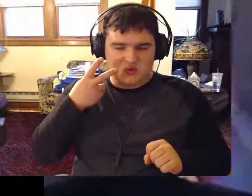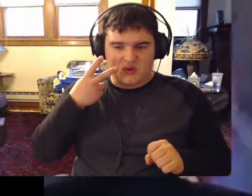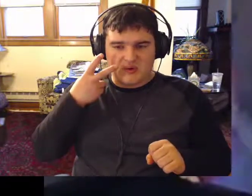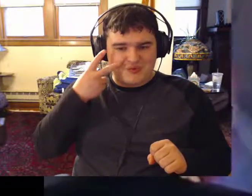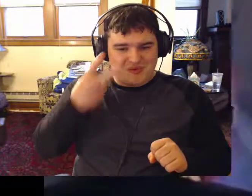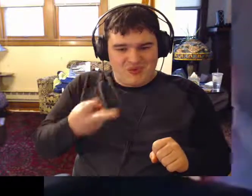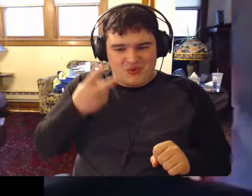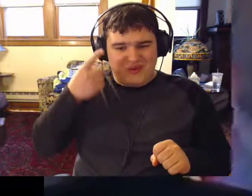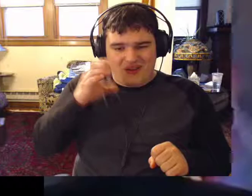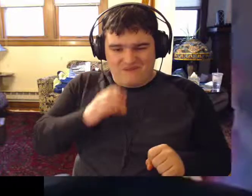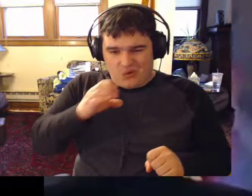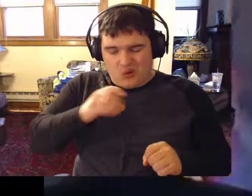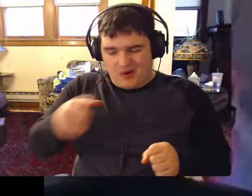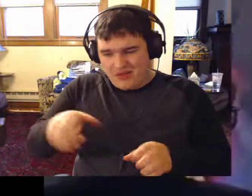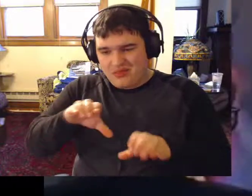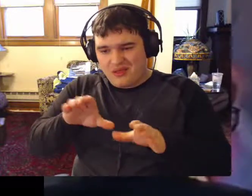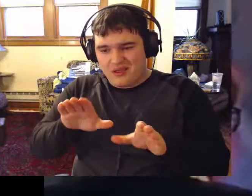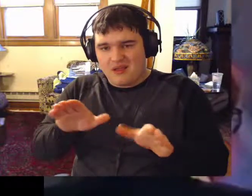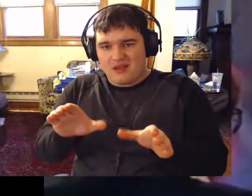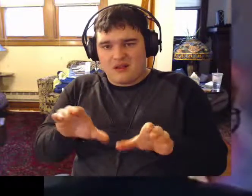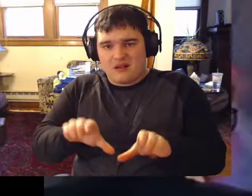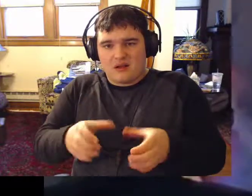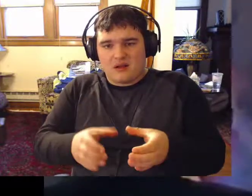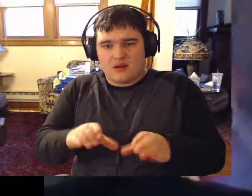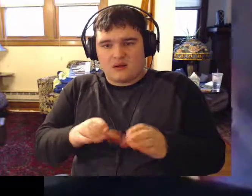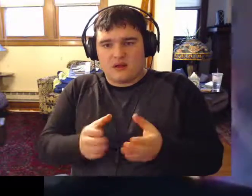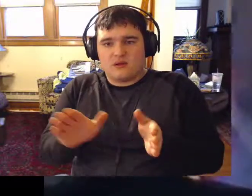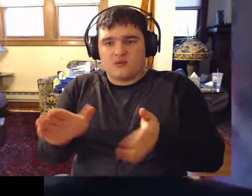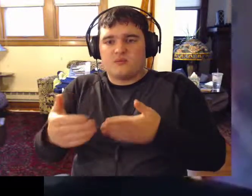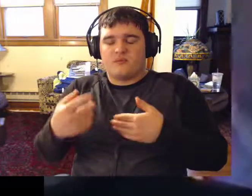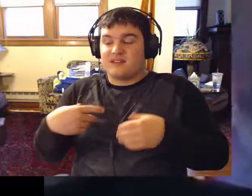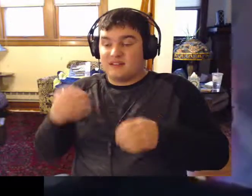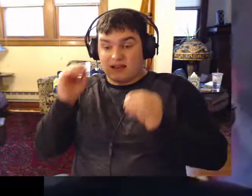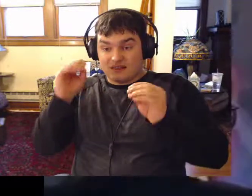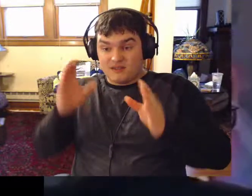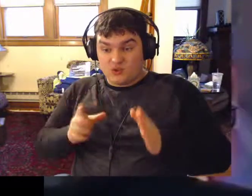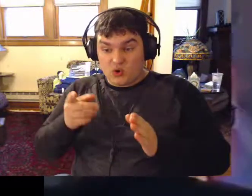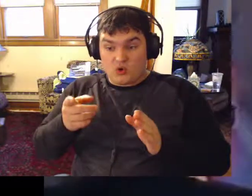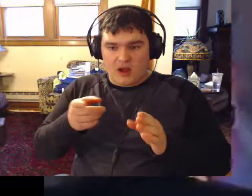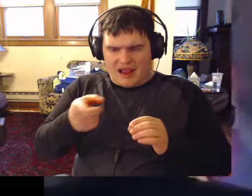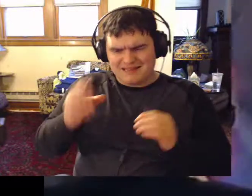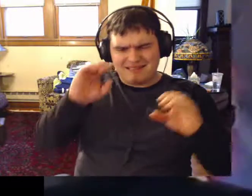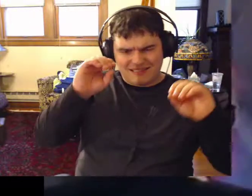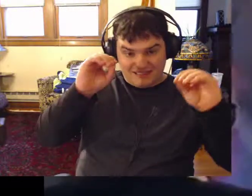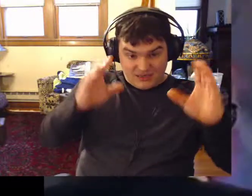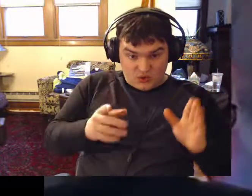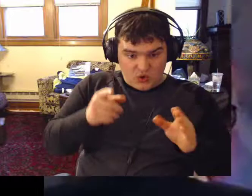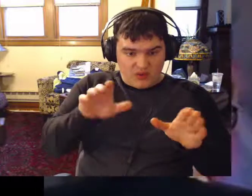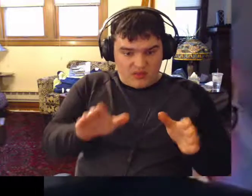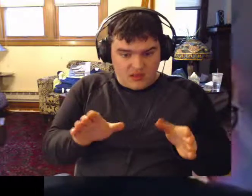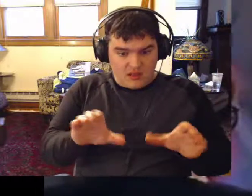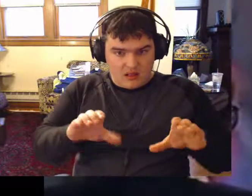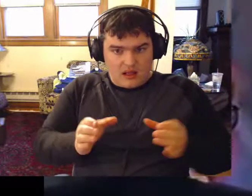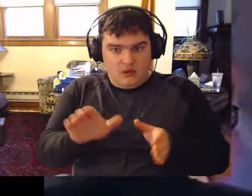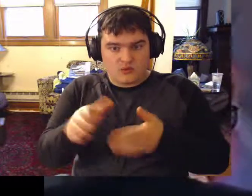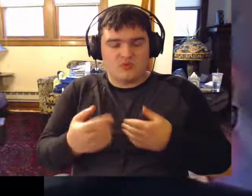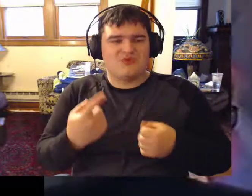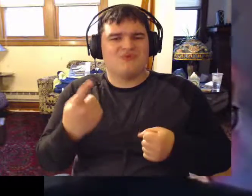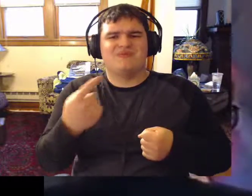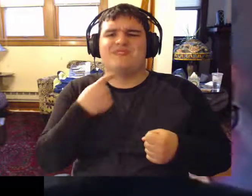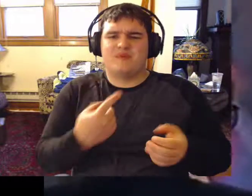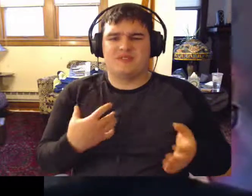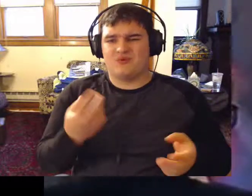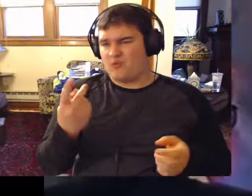the classroom. As a teacher in the classroom, could you tell me just one or two